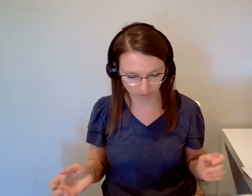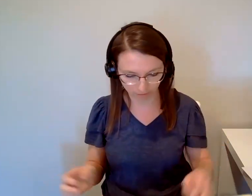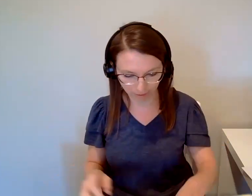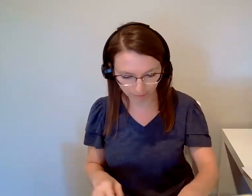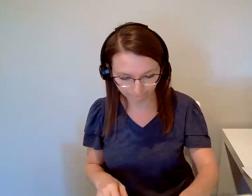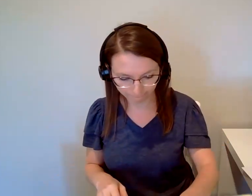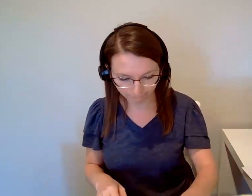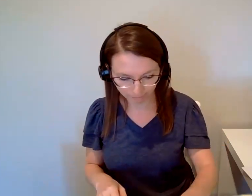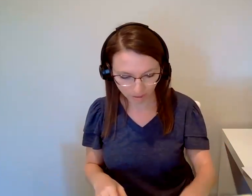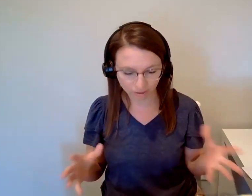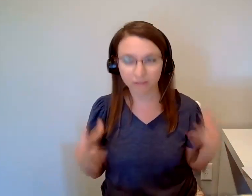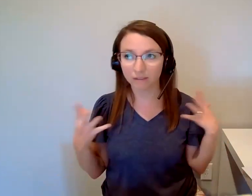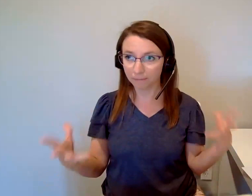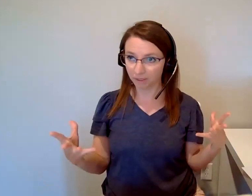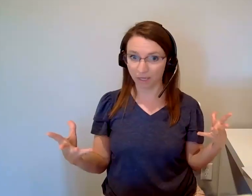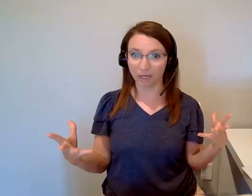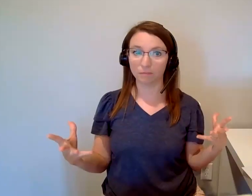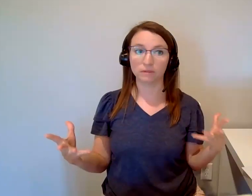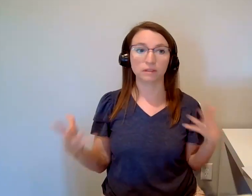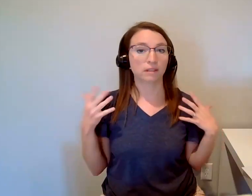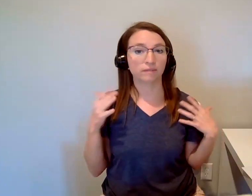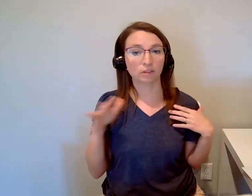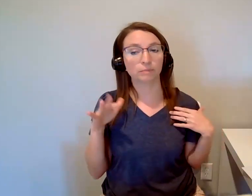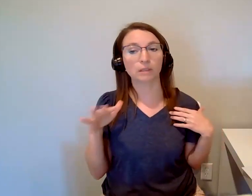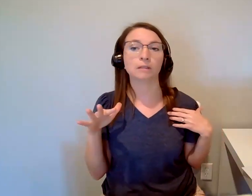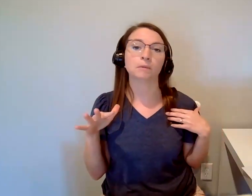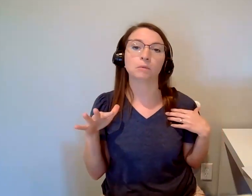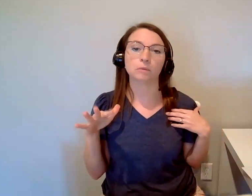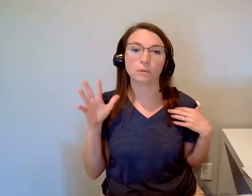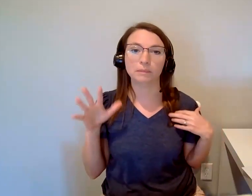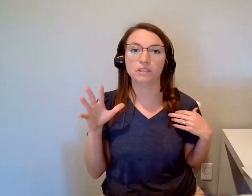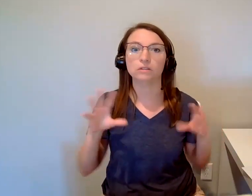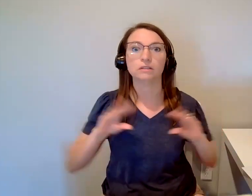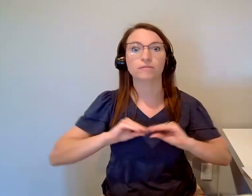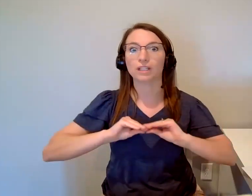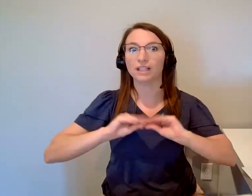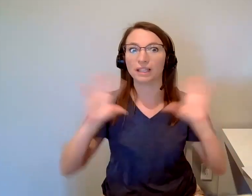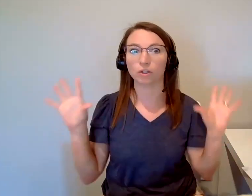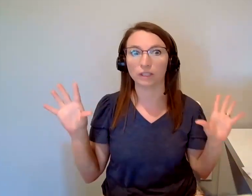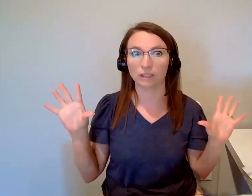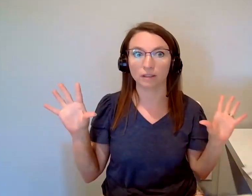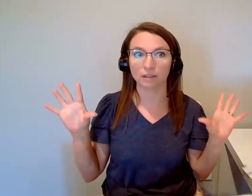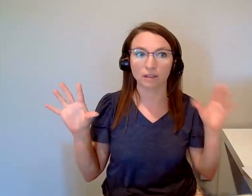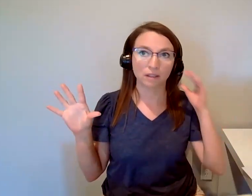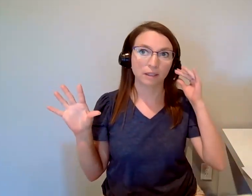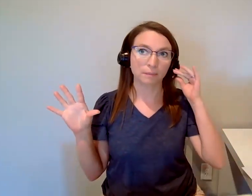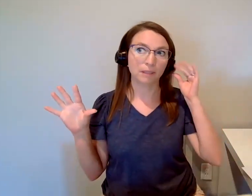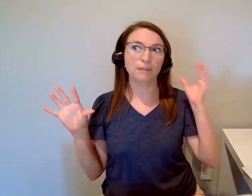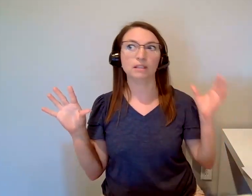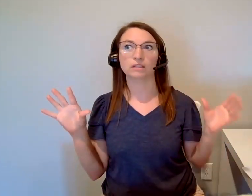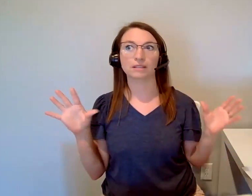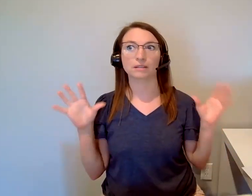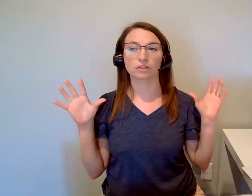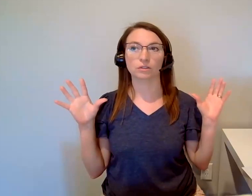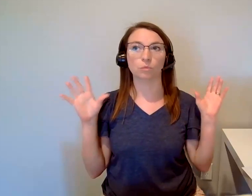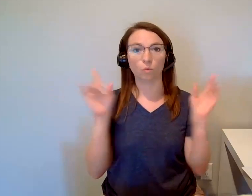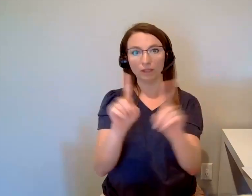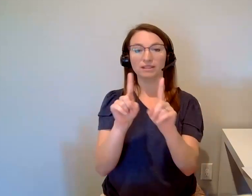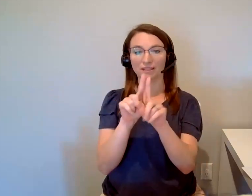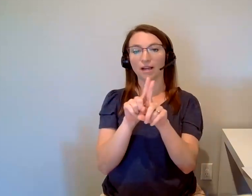Okay? And then sometimes finger spelling will be used for clarity. Like maybe there's just one